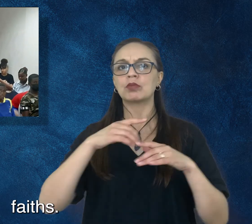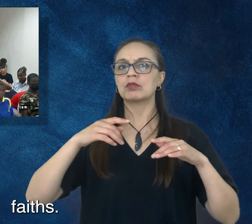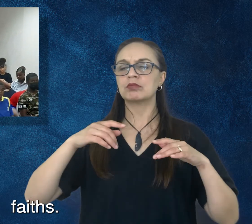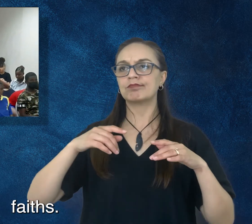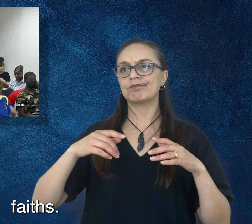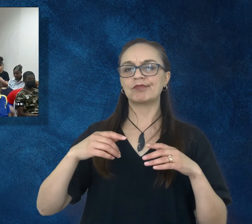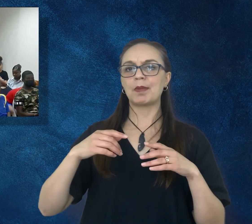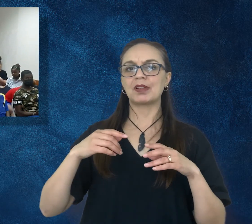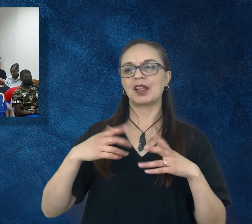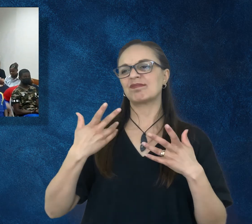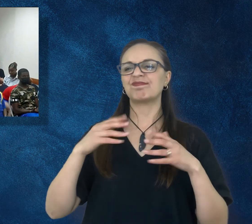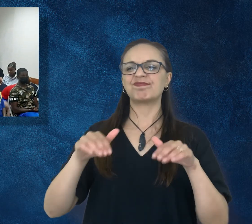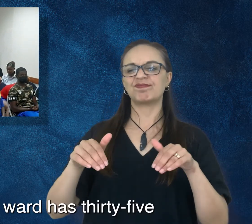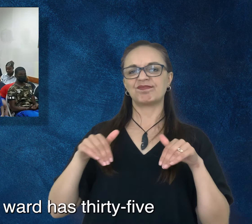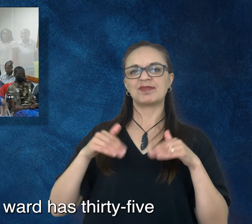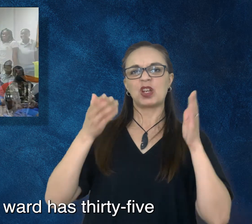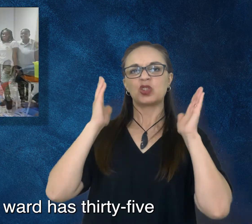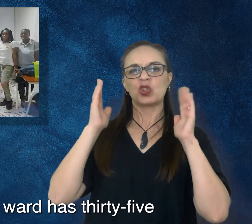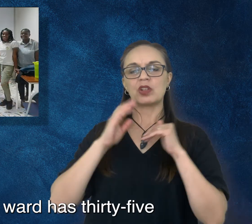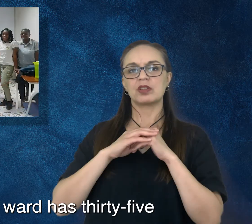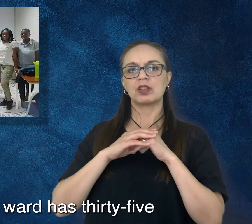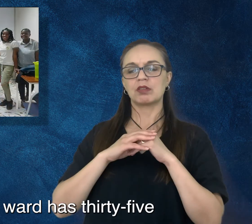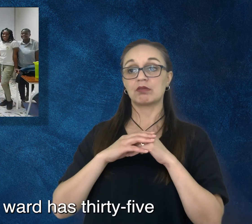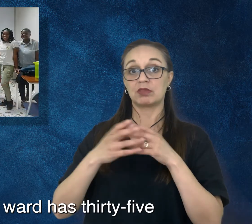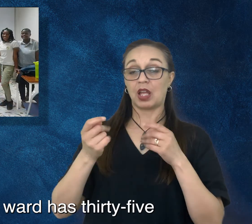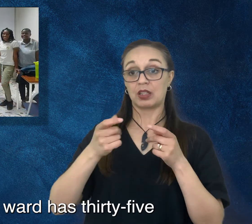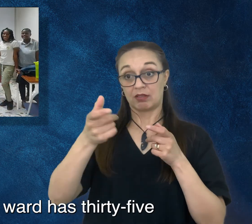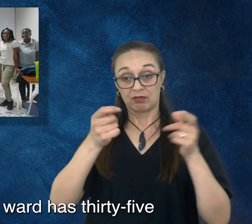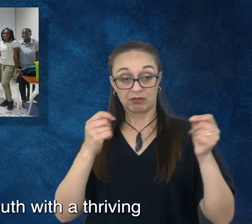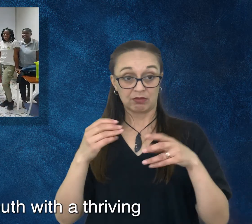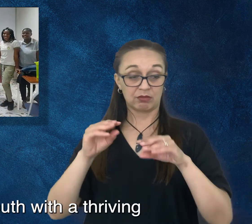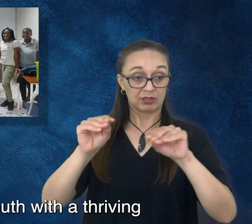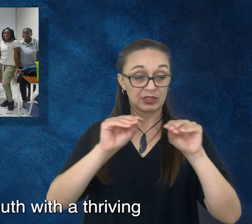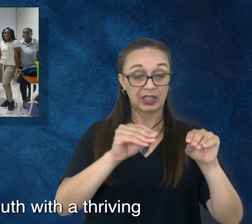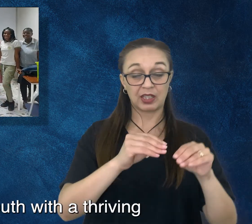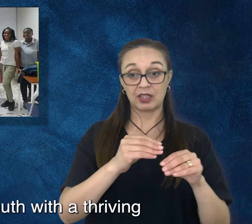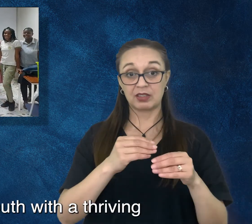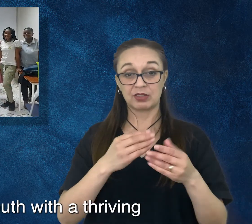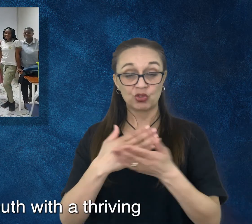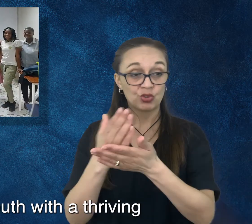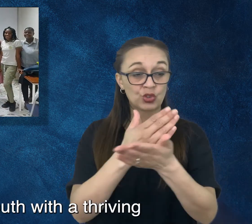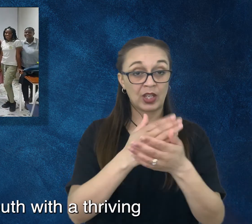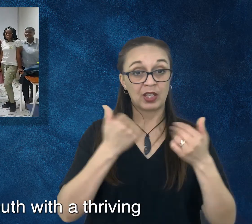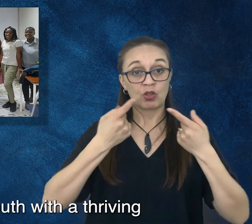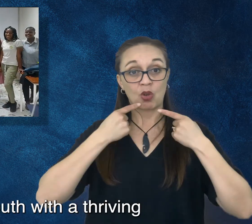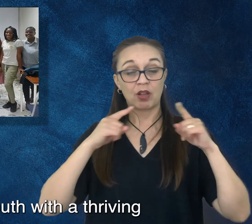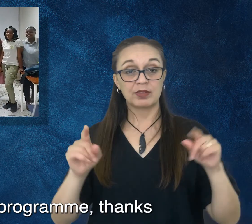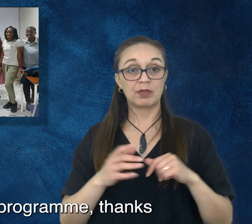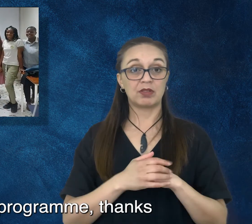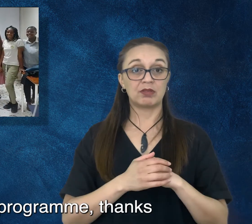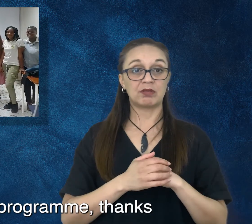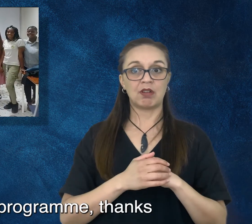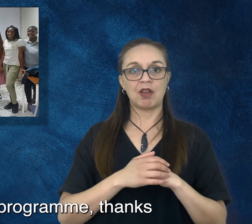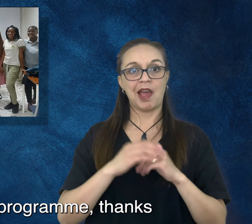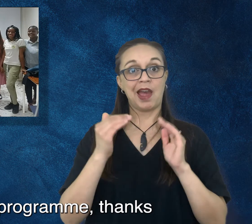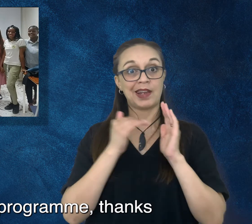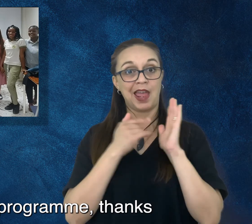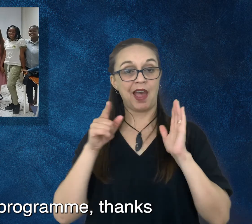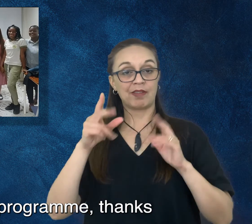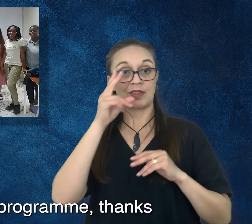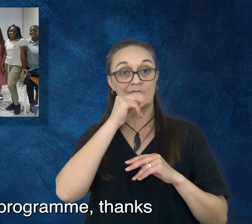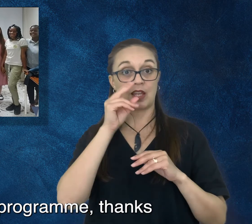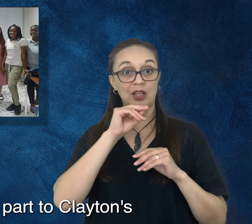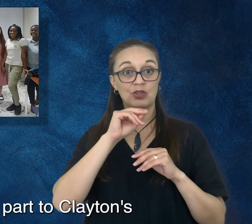other faiths. Today, the ward has 35 active youth with a thriving seminary program.